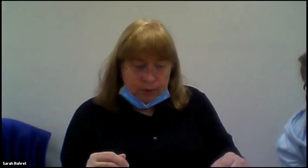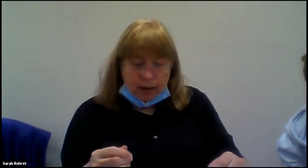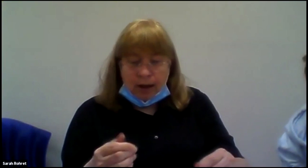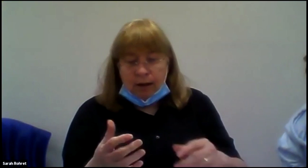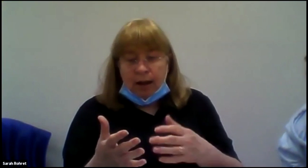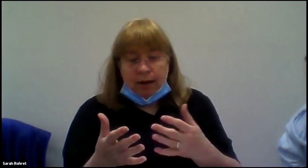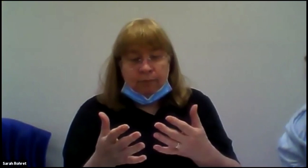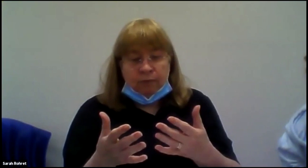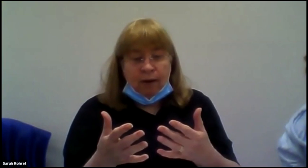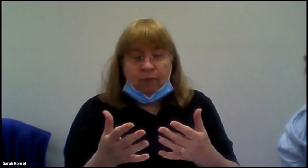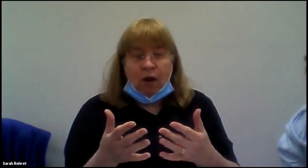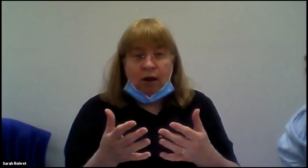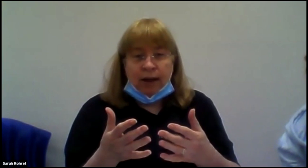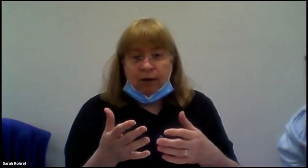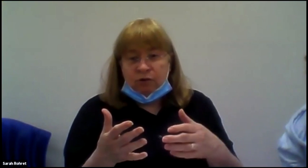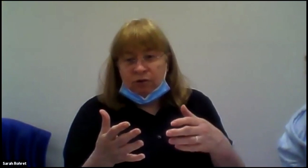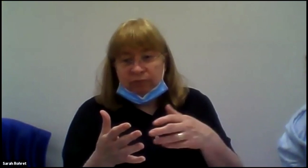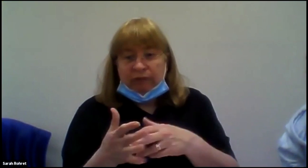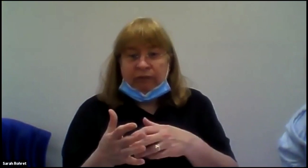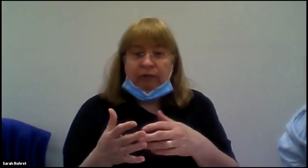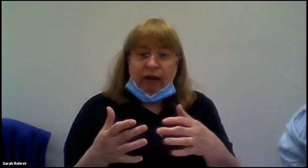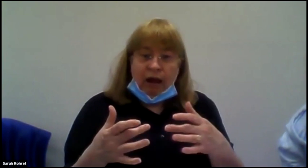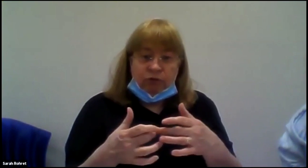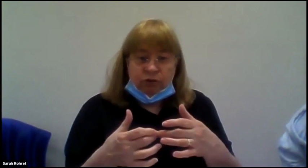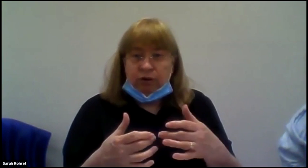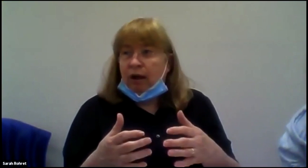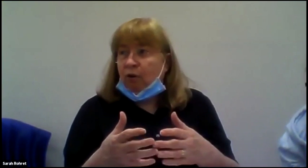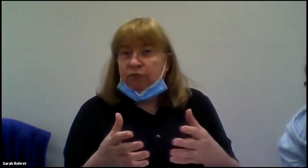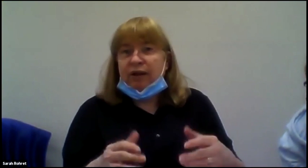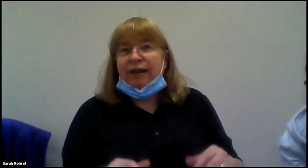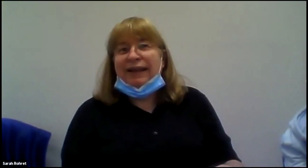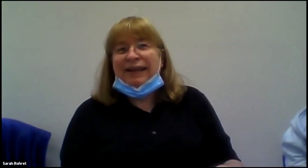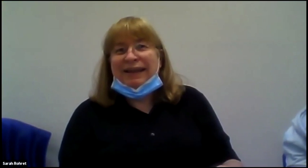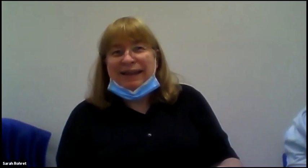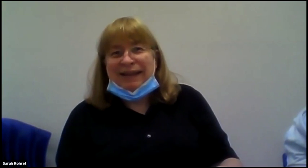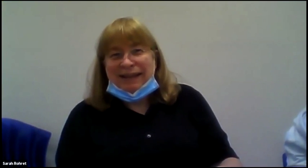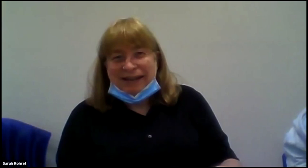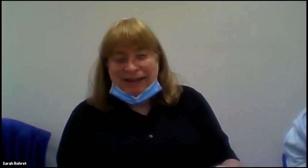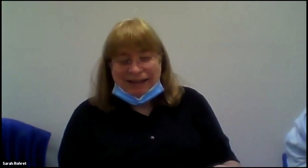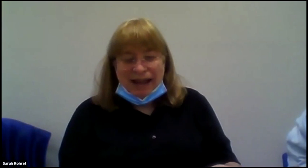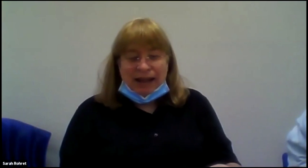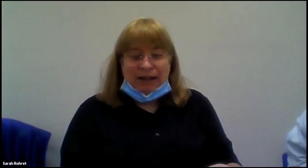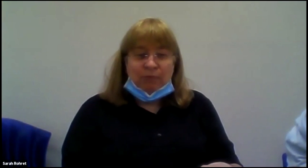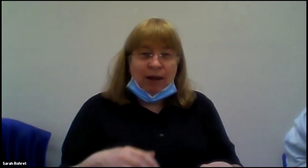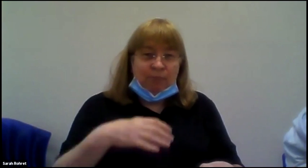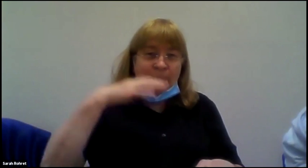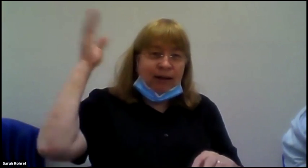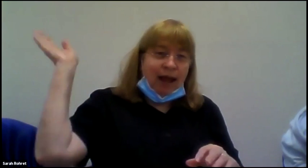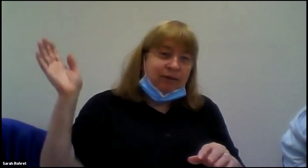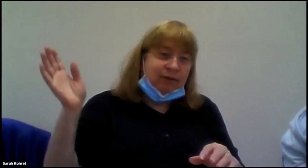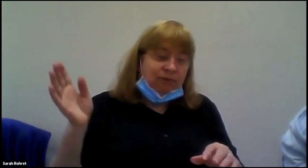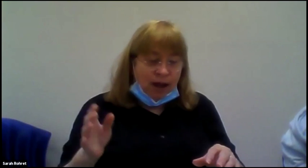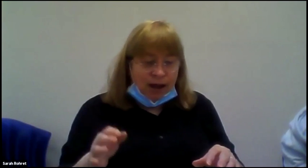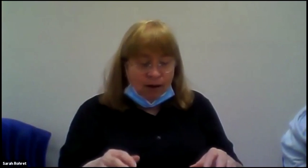A lot of times if you have long nails, you'll gouge yourself, and sometimes my glasses fly